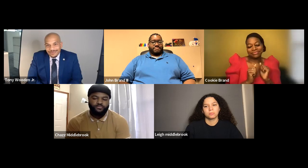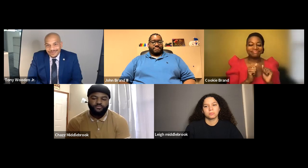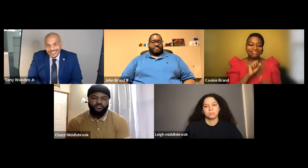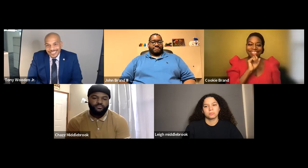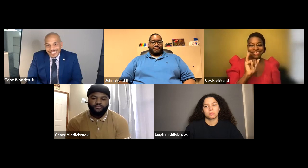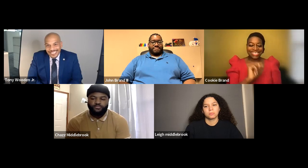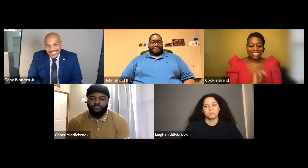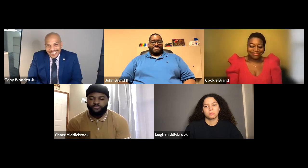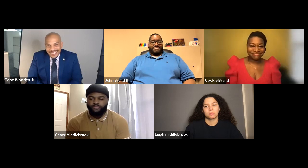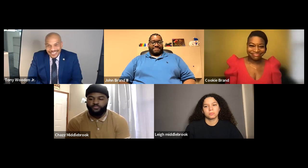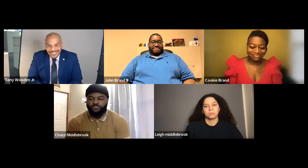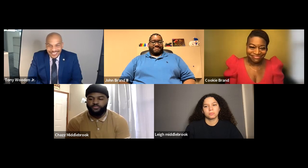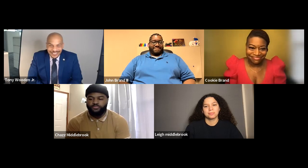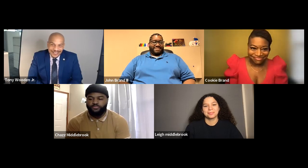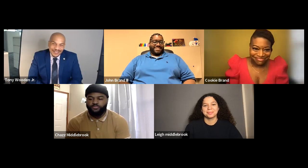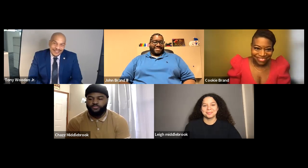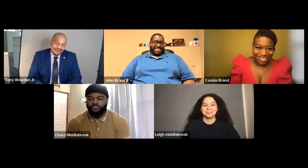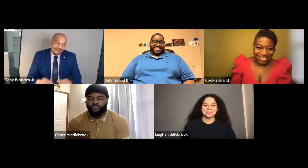But it's all thanks to our deaf family, and I absolutely love it.